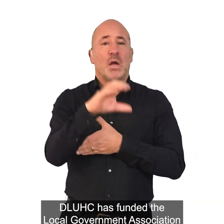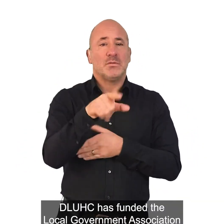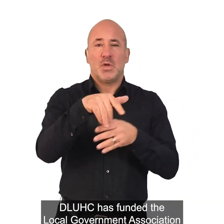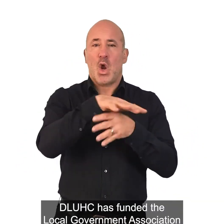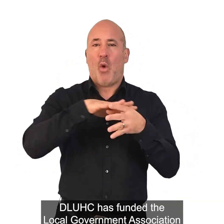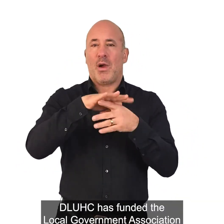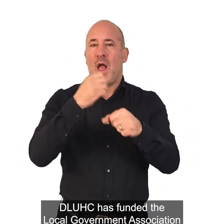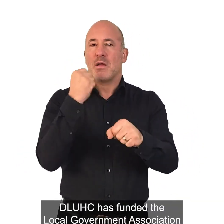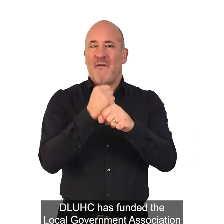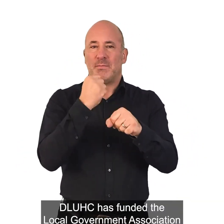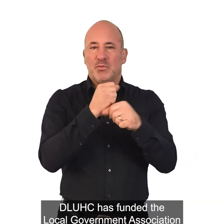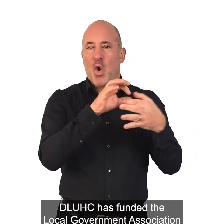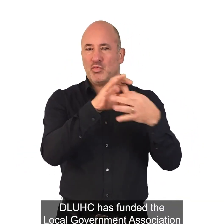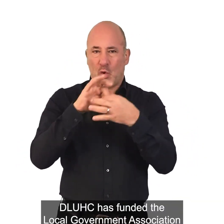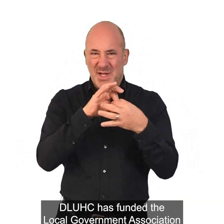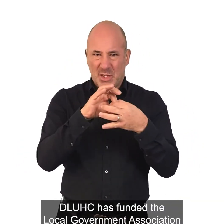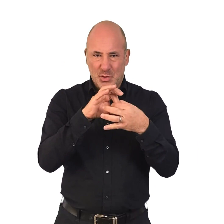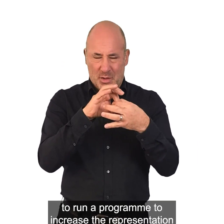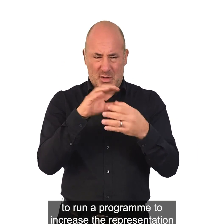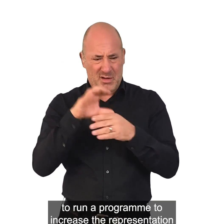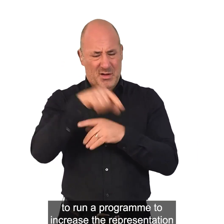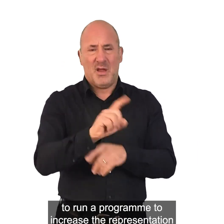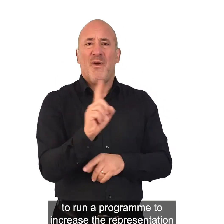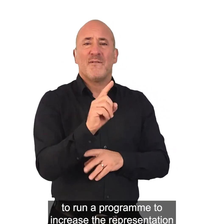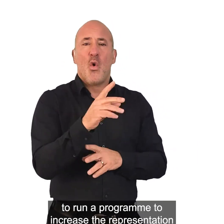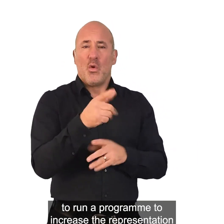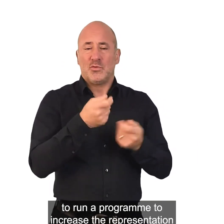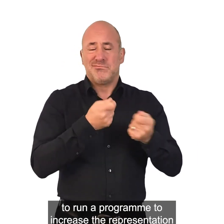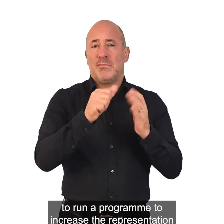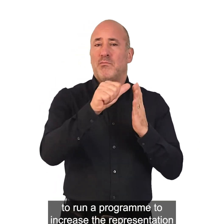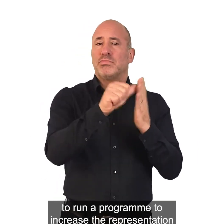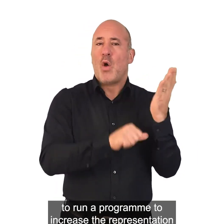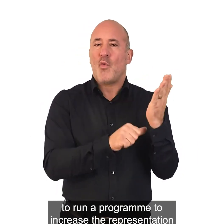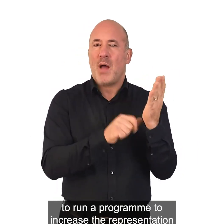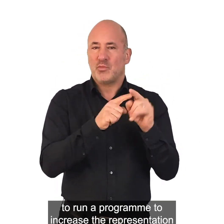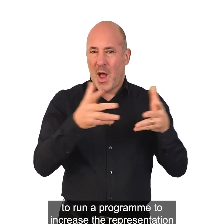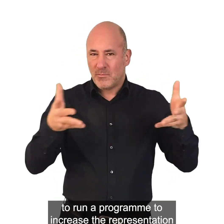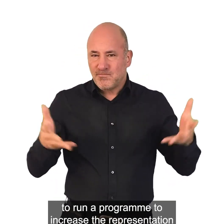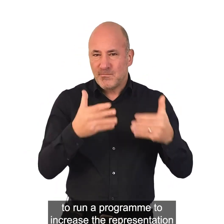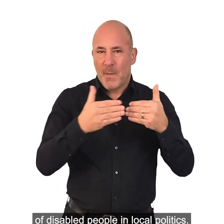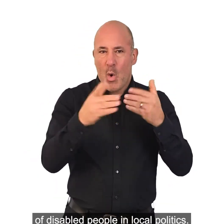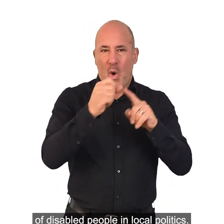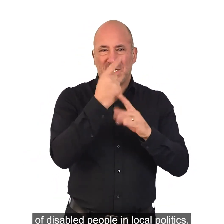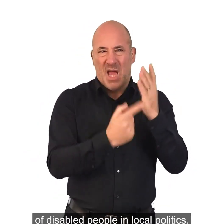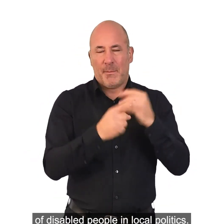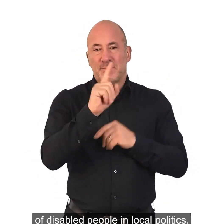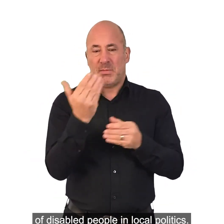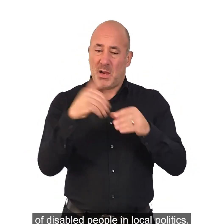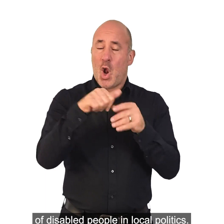DLUHC has funded the Local Government Association to run a programme to increase the representation of disabled people in local